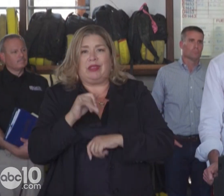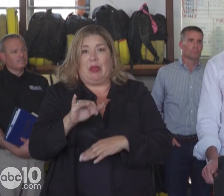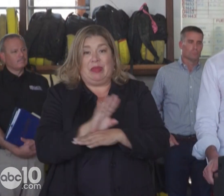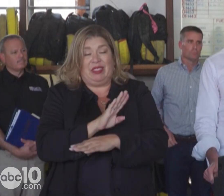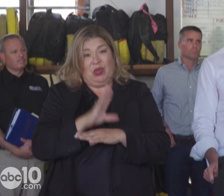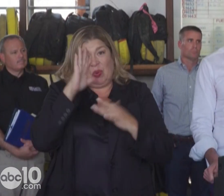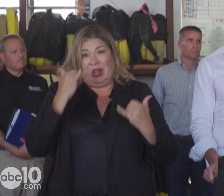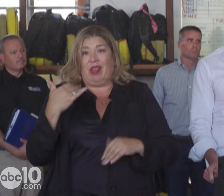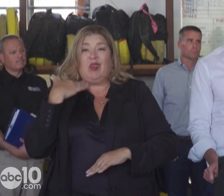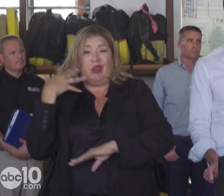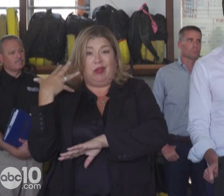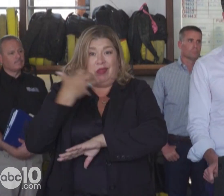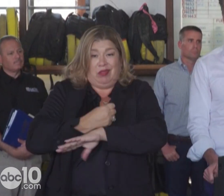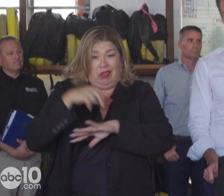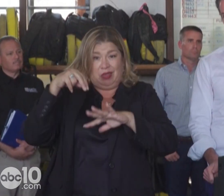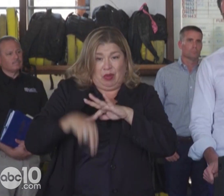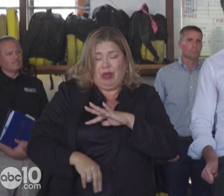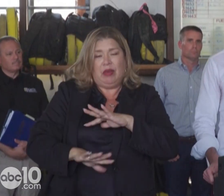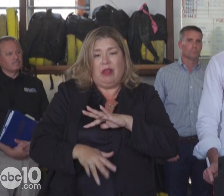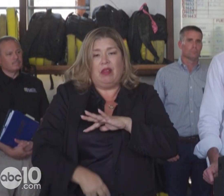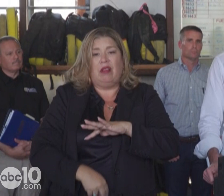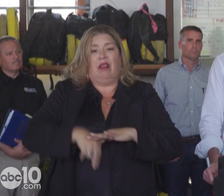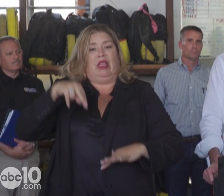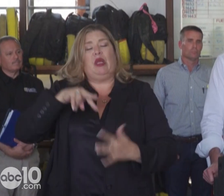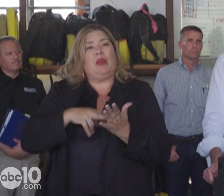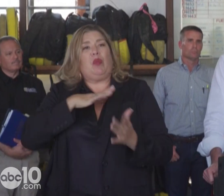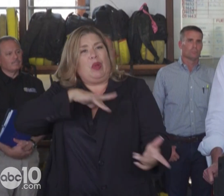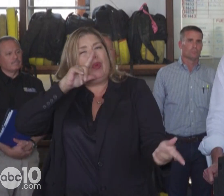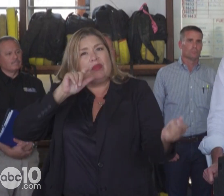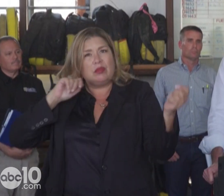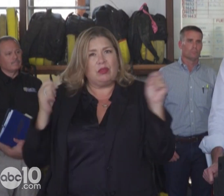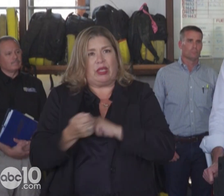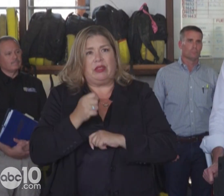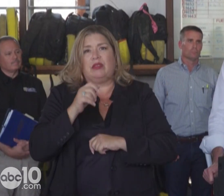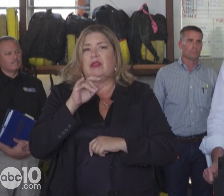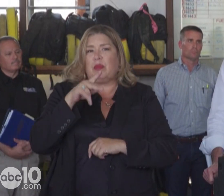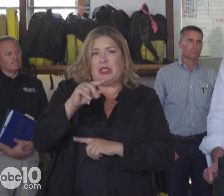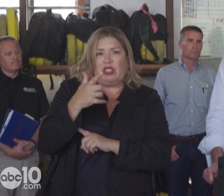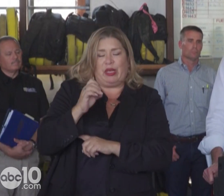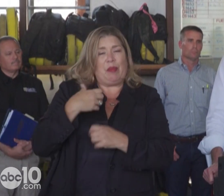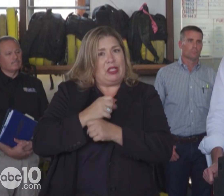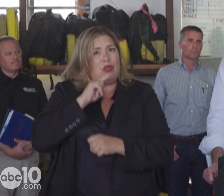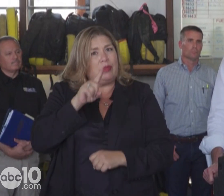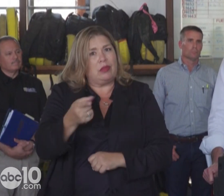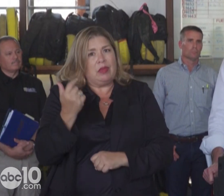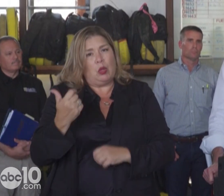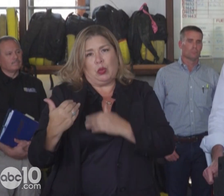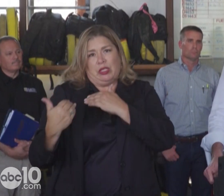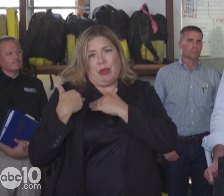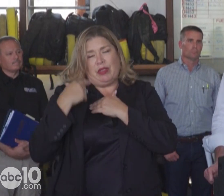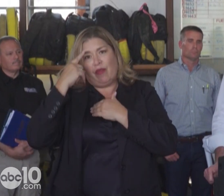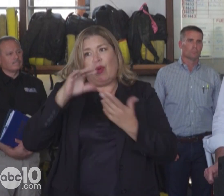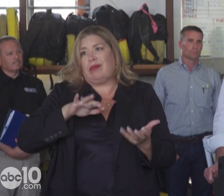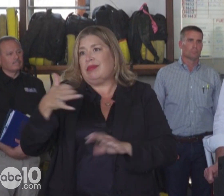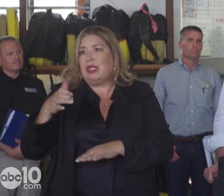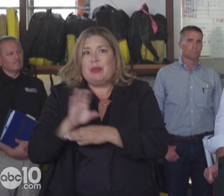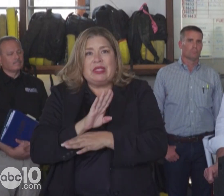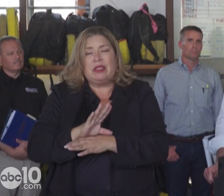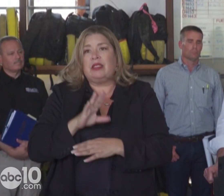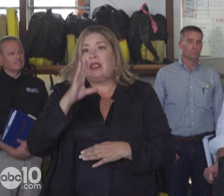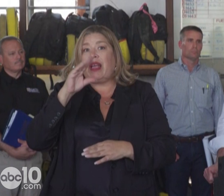get out of bankruptcy by June 30th of next year. We will hold them accountable for the business interruption and